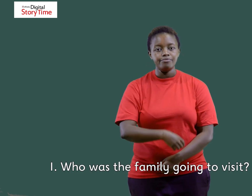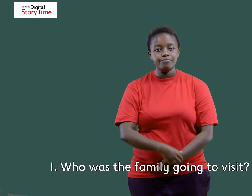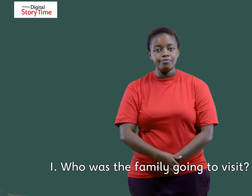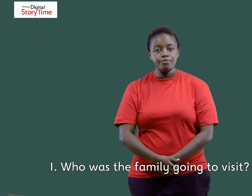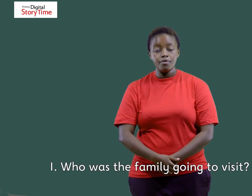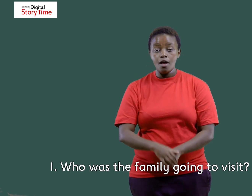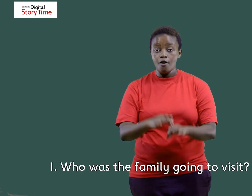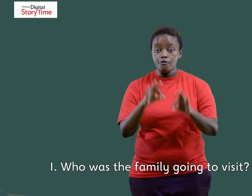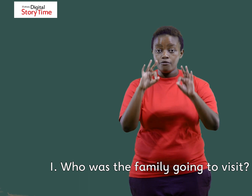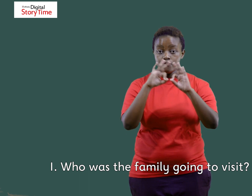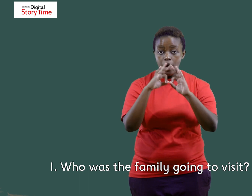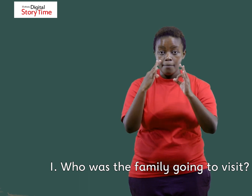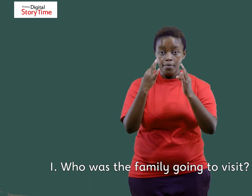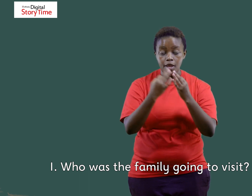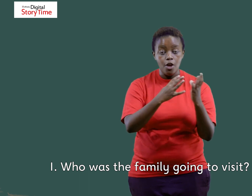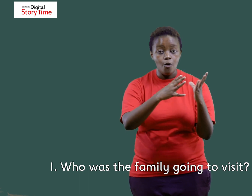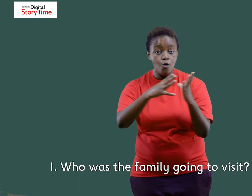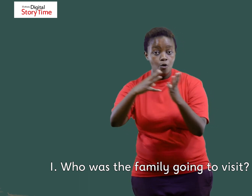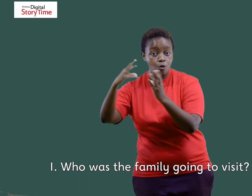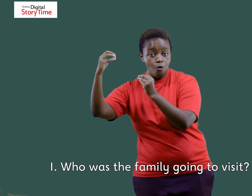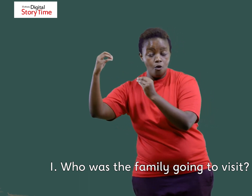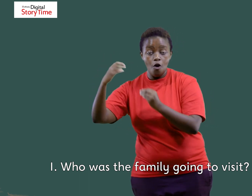Who was the family going to visit?